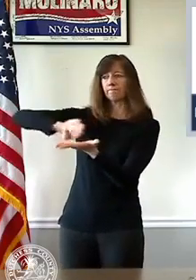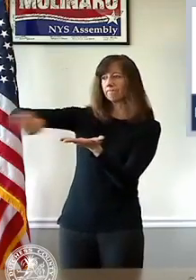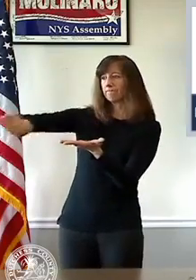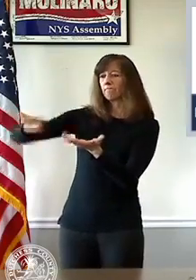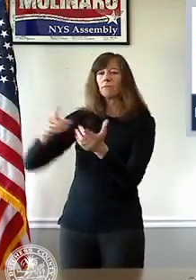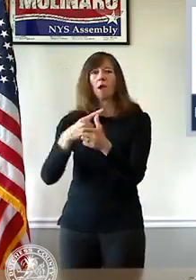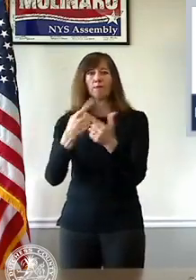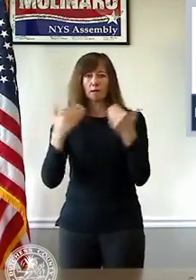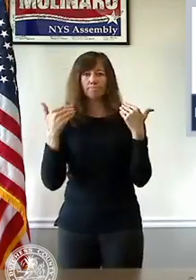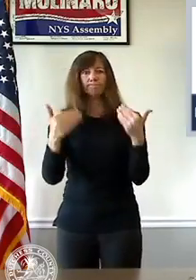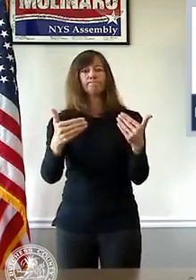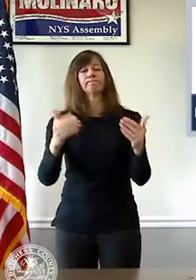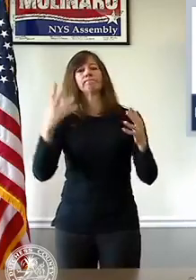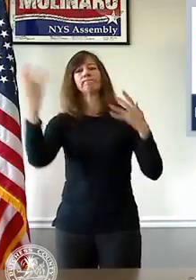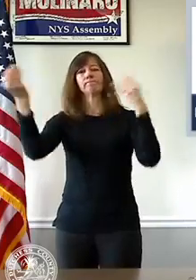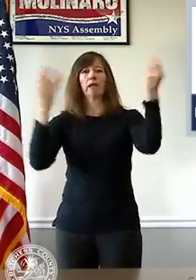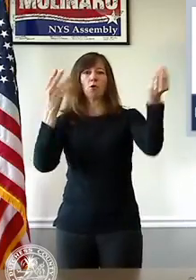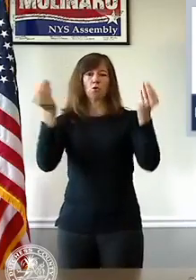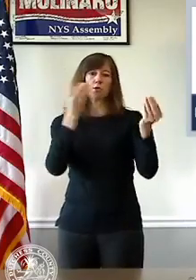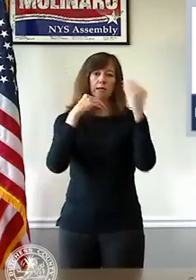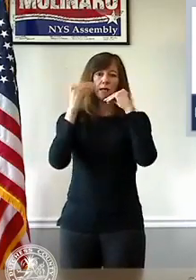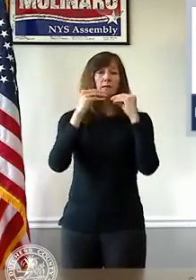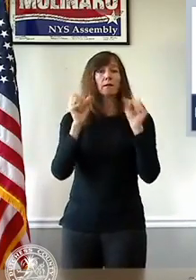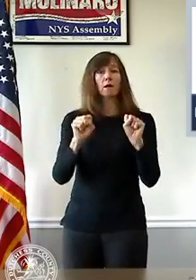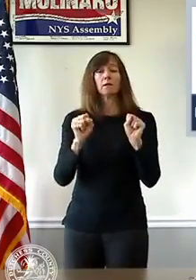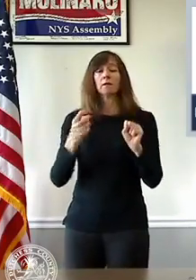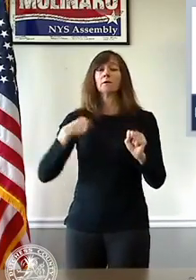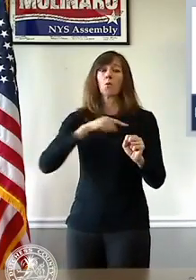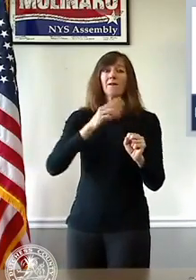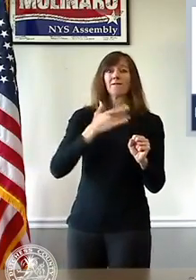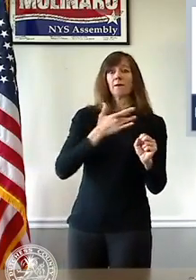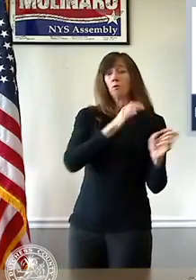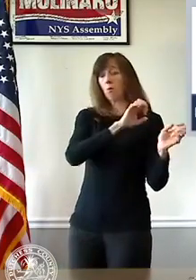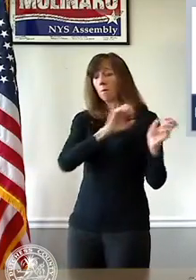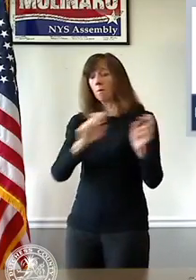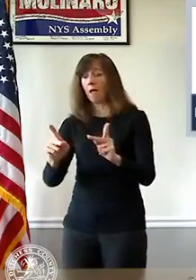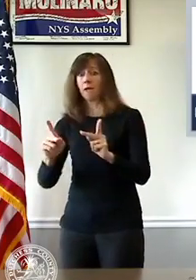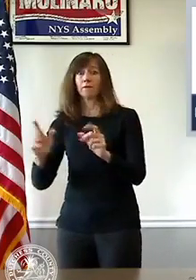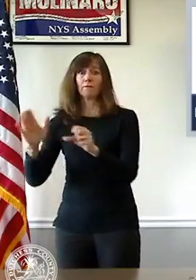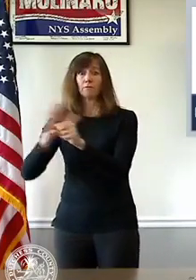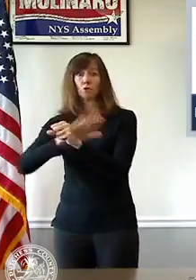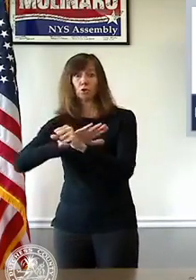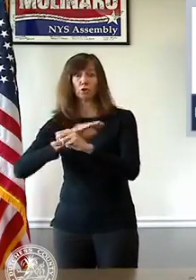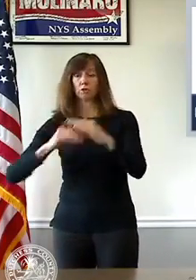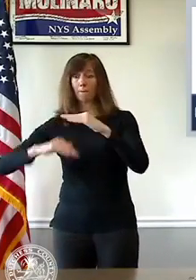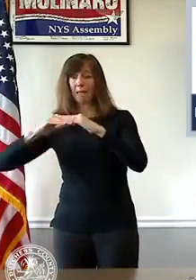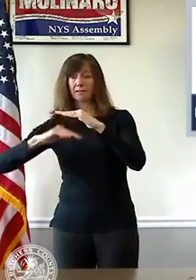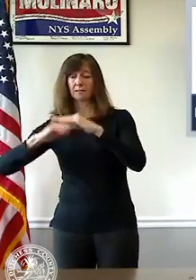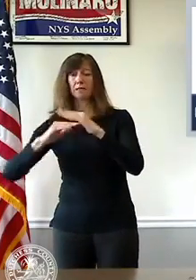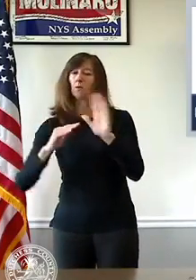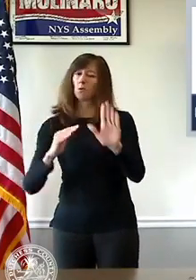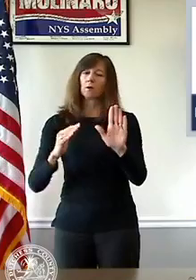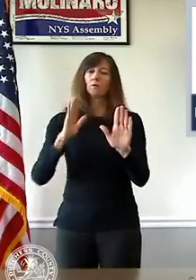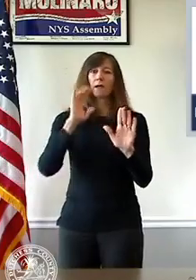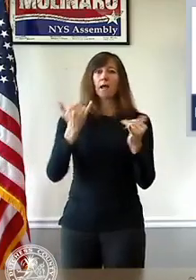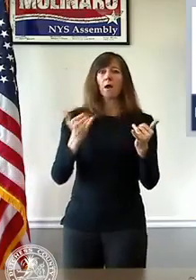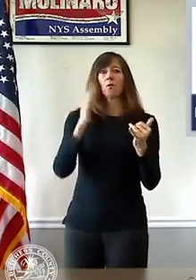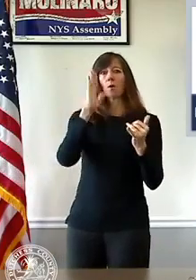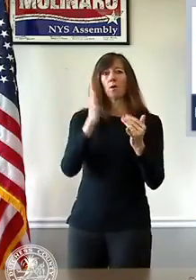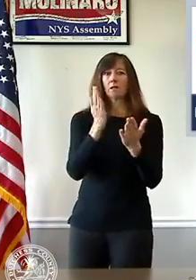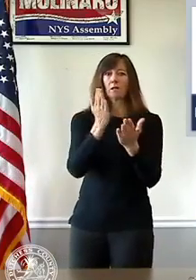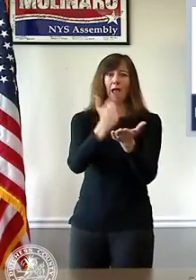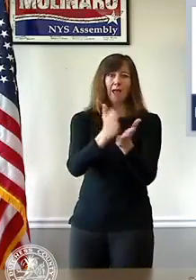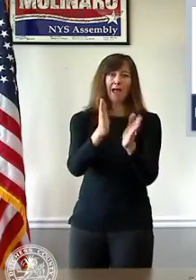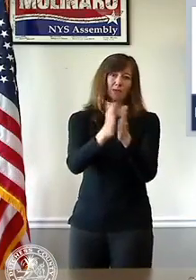saying to restaurants, while we transition back to full capacity, we're going to ask you to stay within your total capacity. But if you can